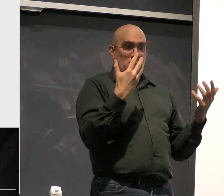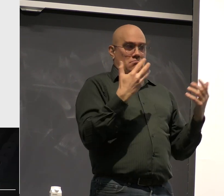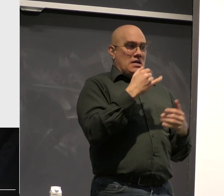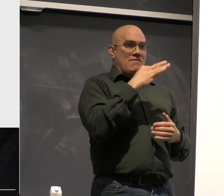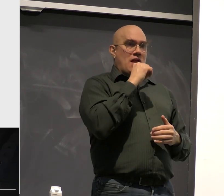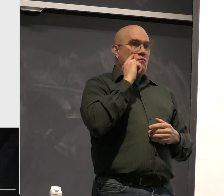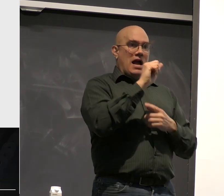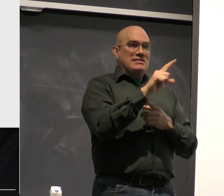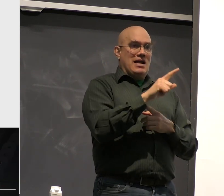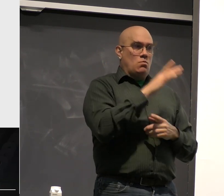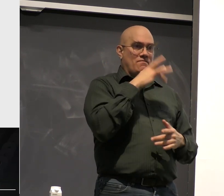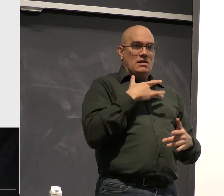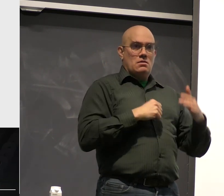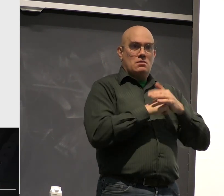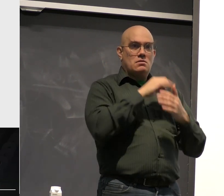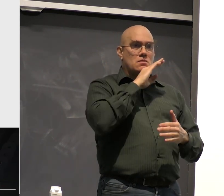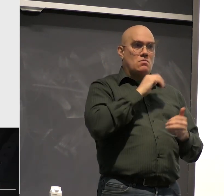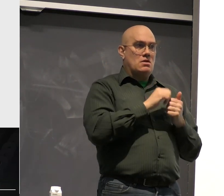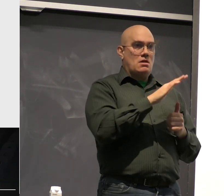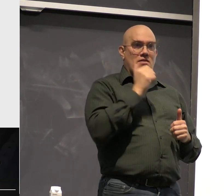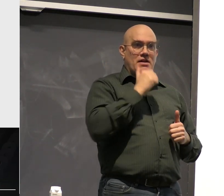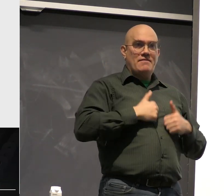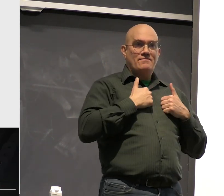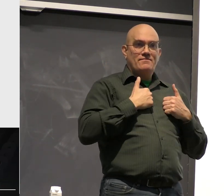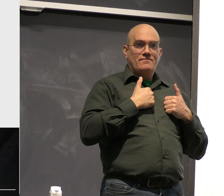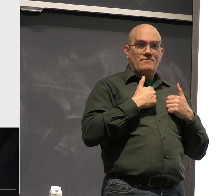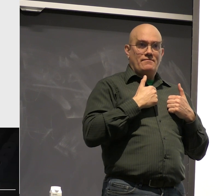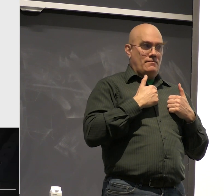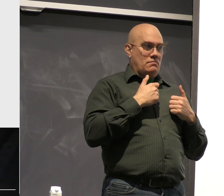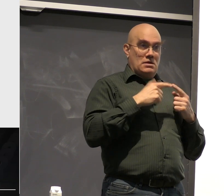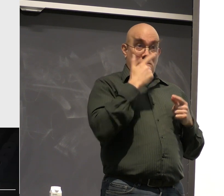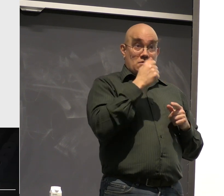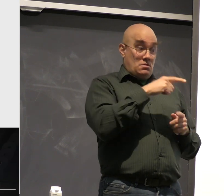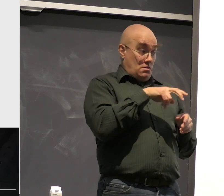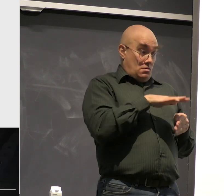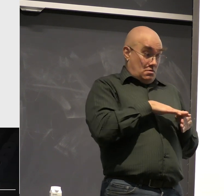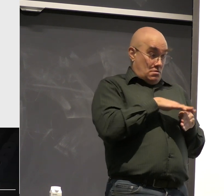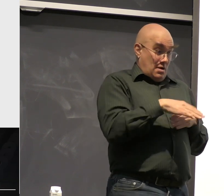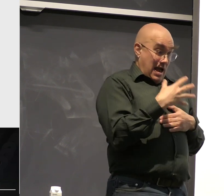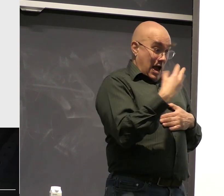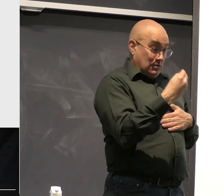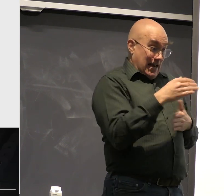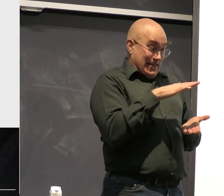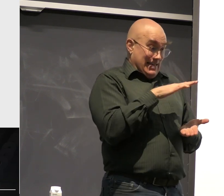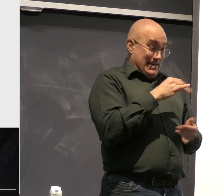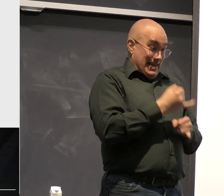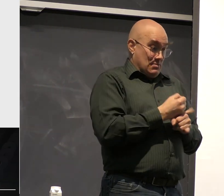ASL students, and they're both saying that if it wasn't for ASL, they feel that they wouldn't have been able to really survive their lives. Because as they stepped